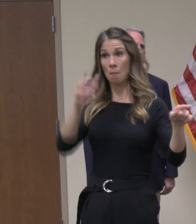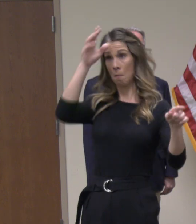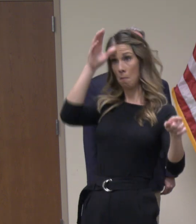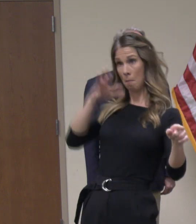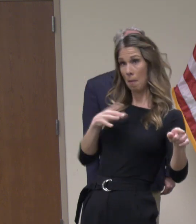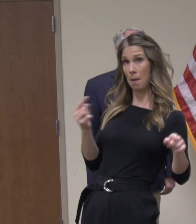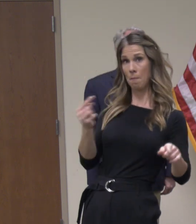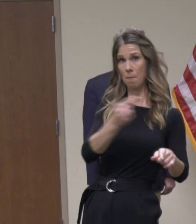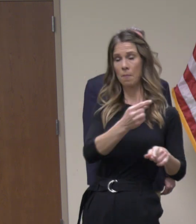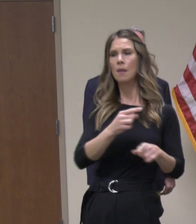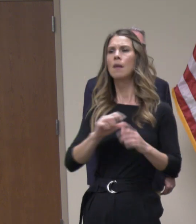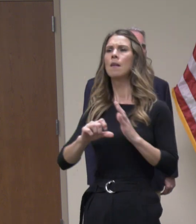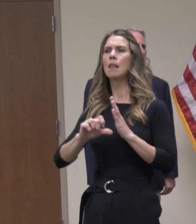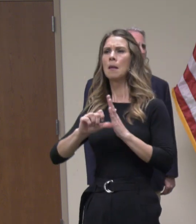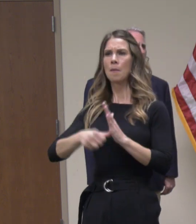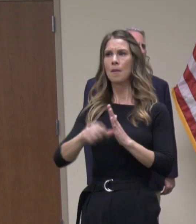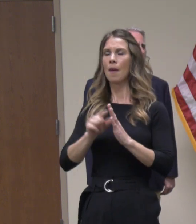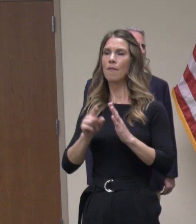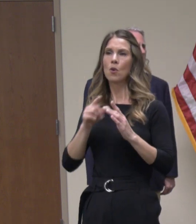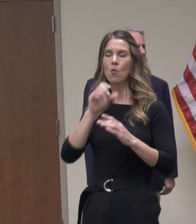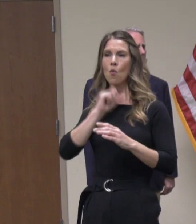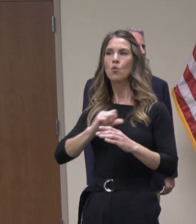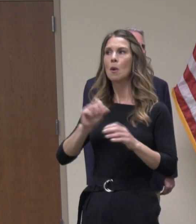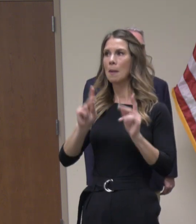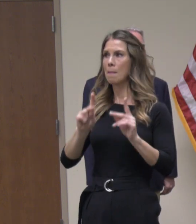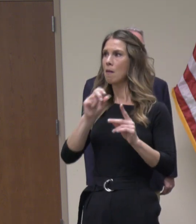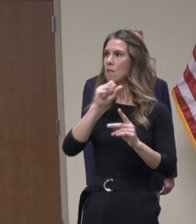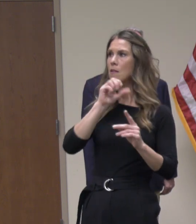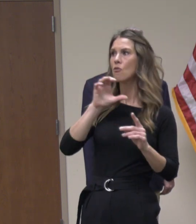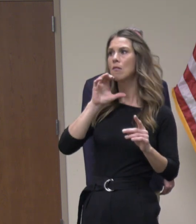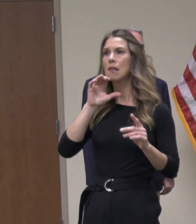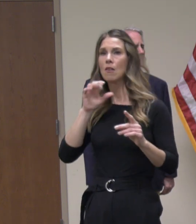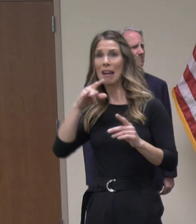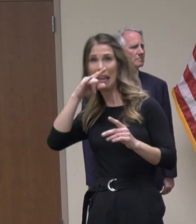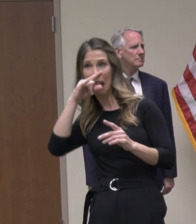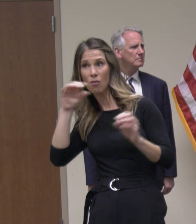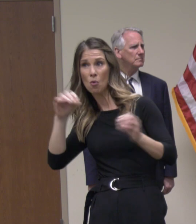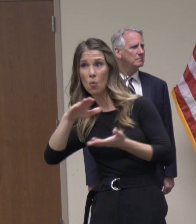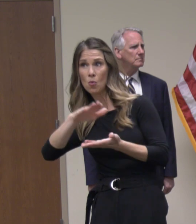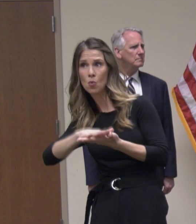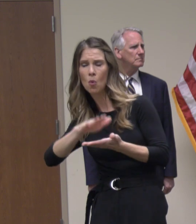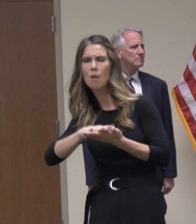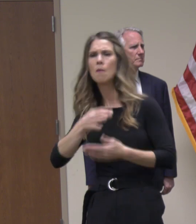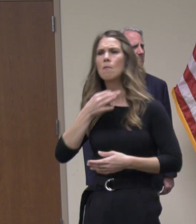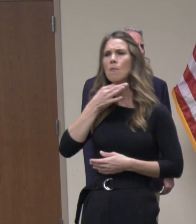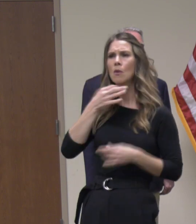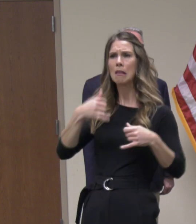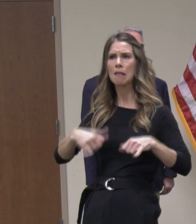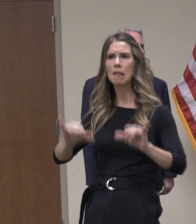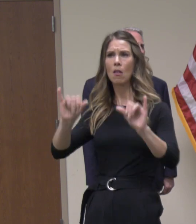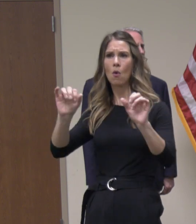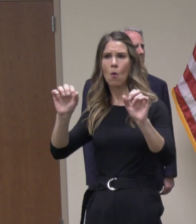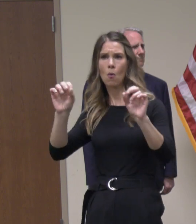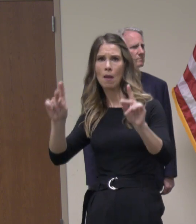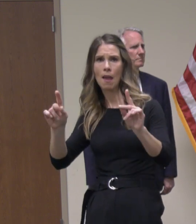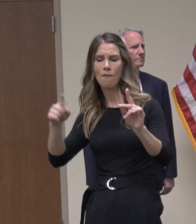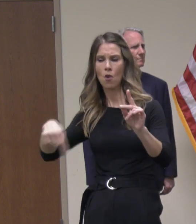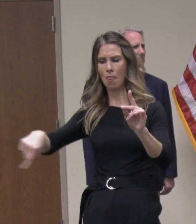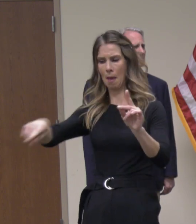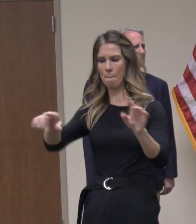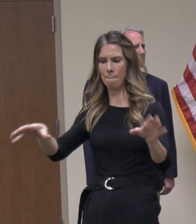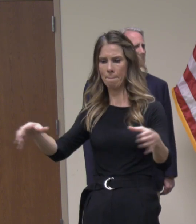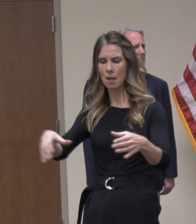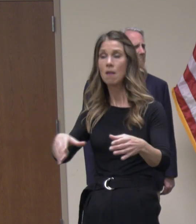So with emphasis on the older population and kids being out of school, is it still okay for them